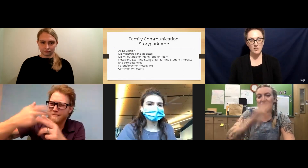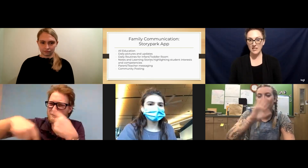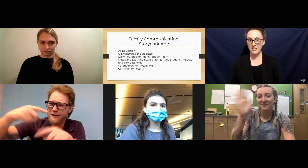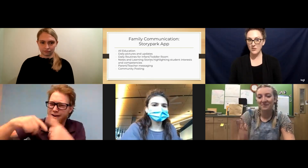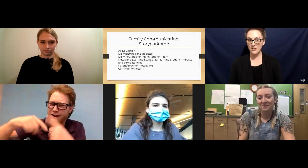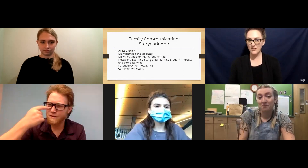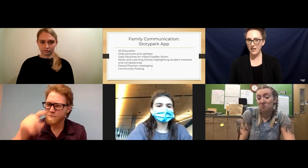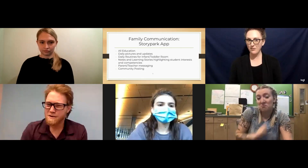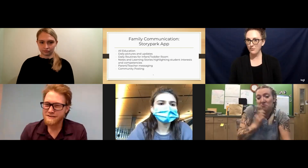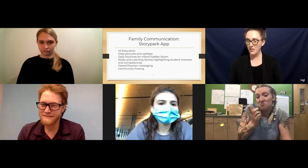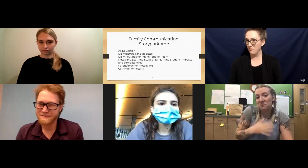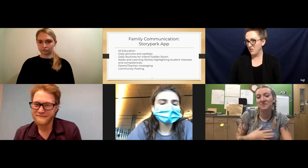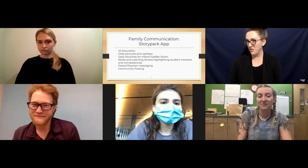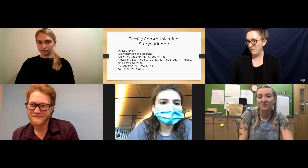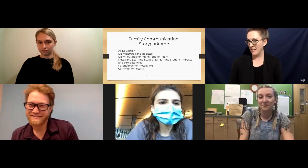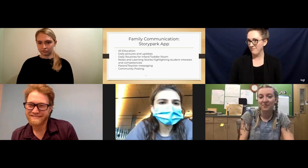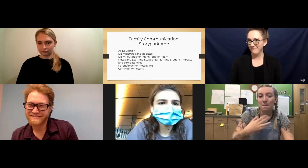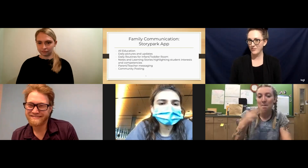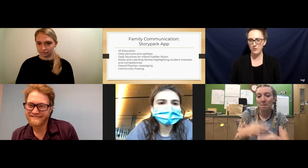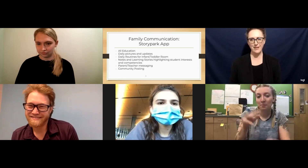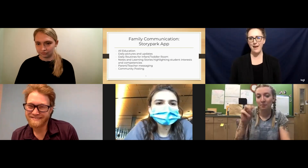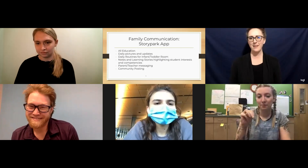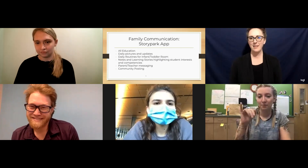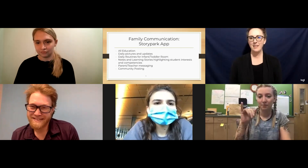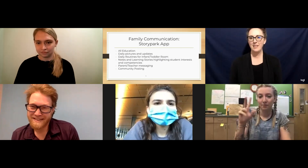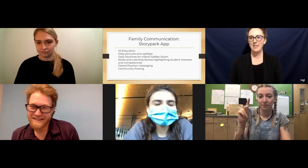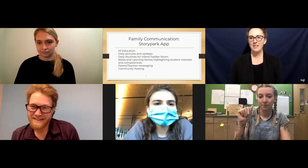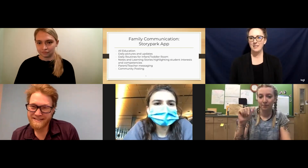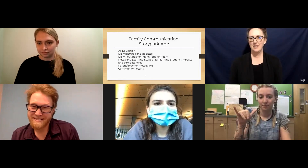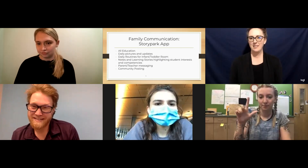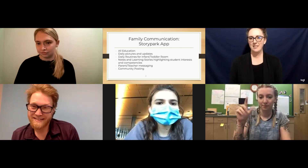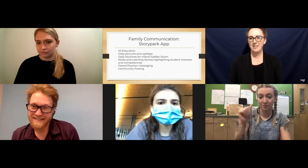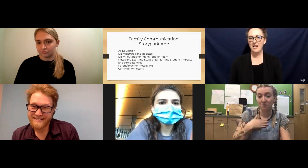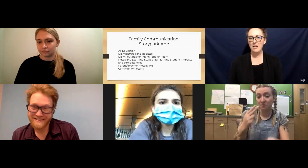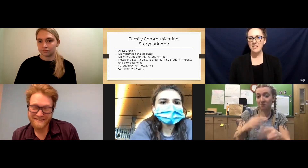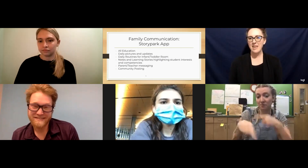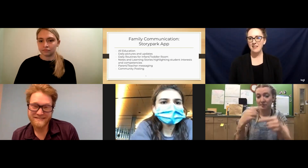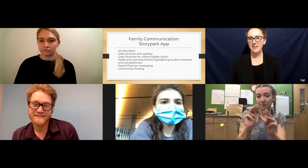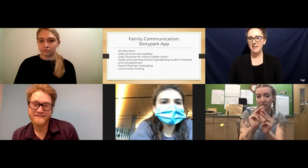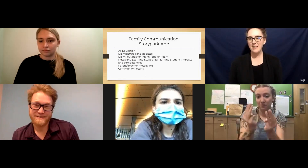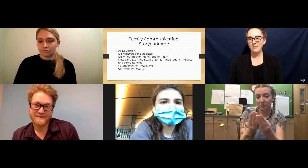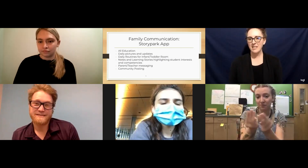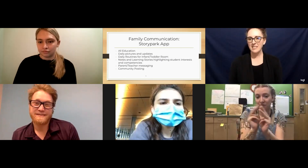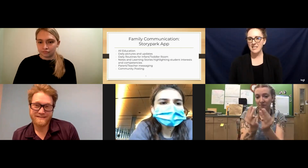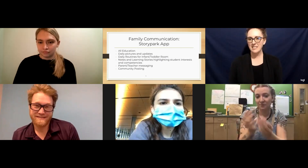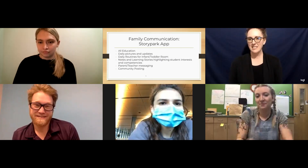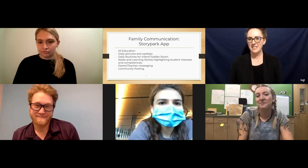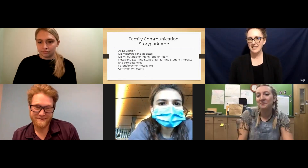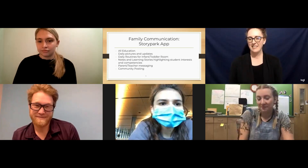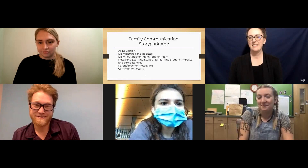Michaela, would you like to introduce yourself? What's your name sign? Sure, yeah. I'm Michaela. My name sign is